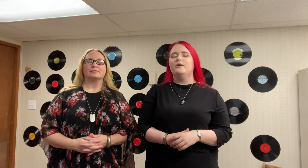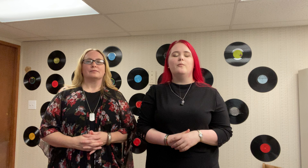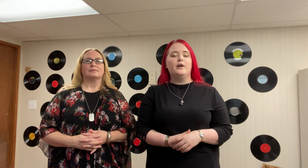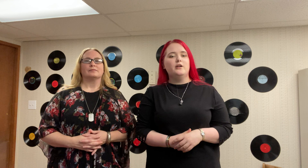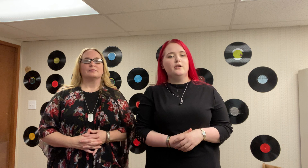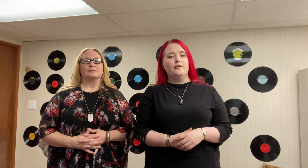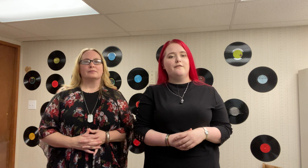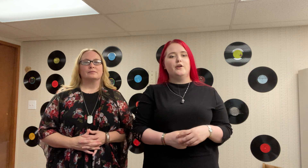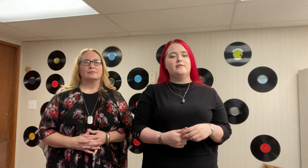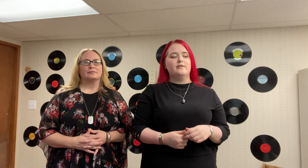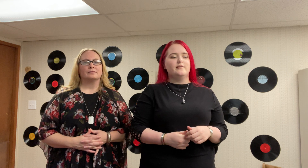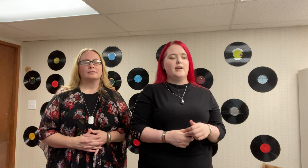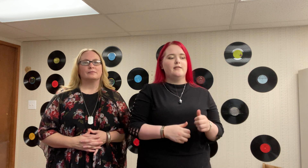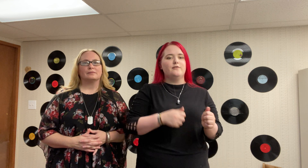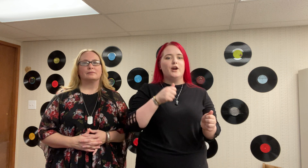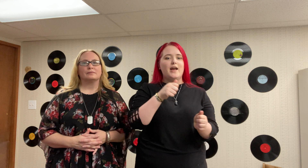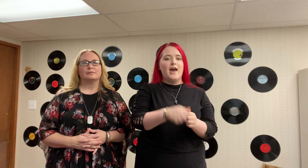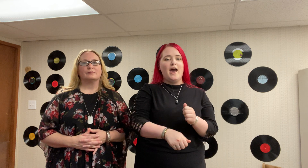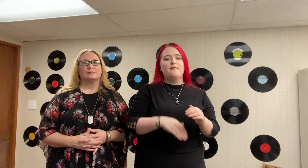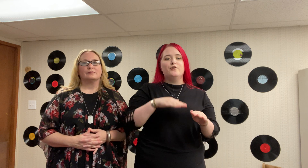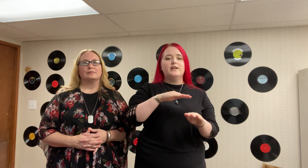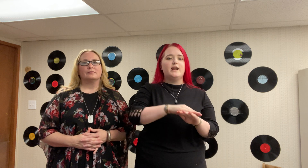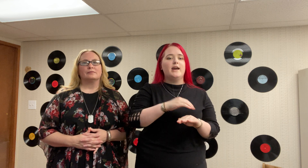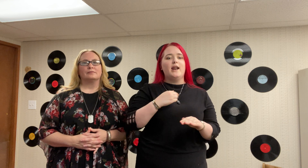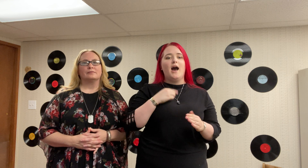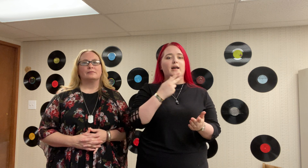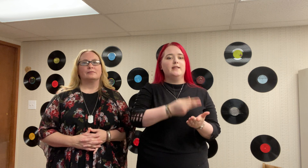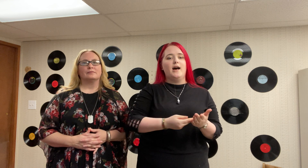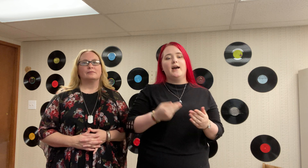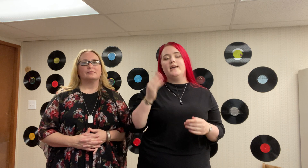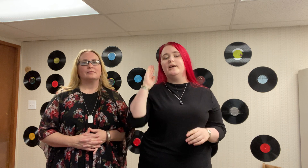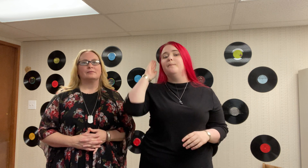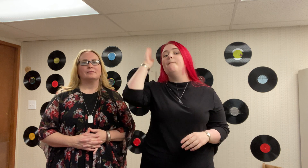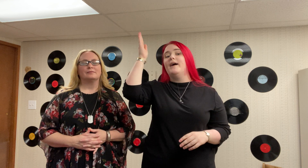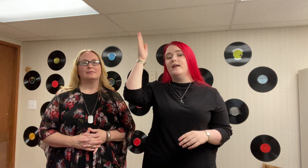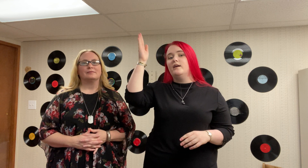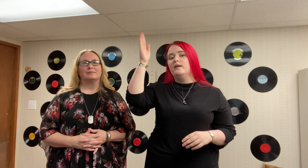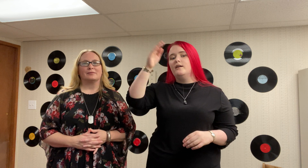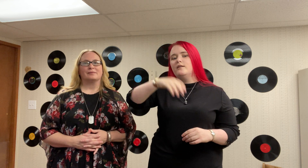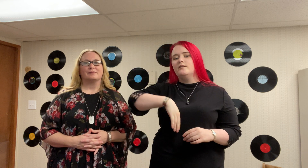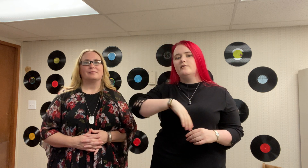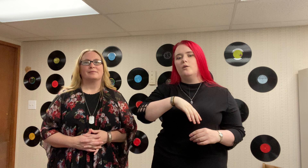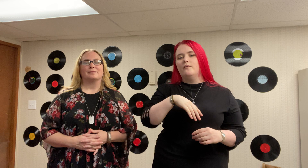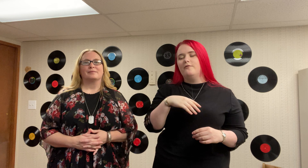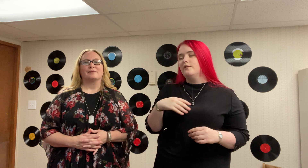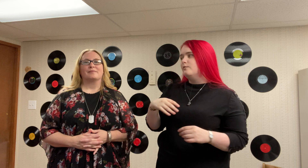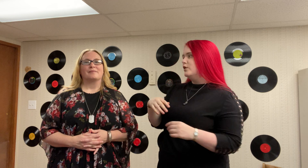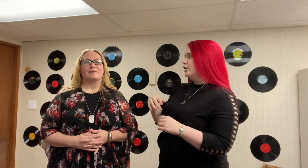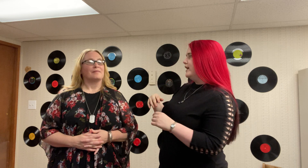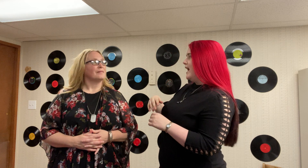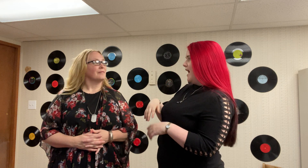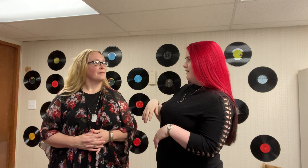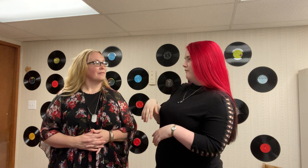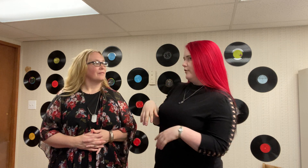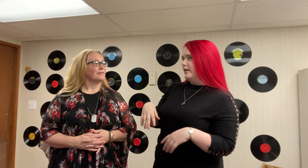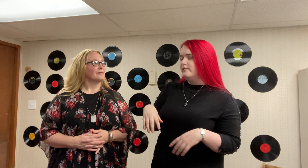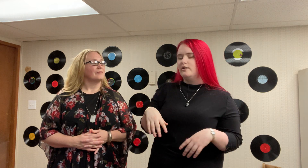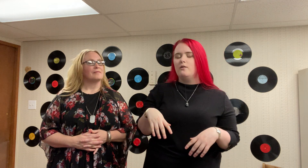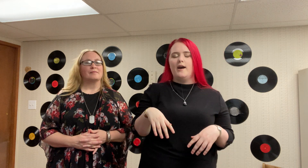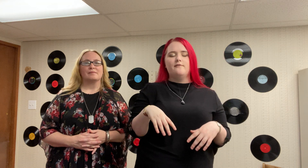going to learn first the signs for every night I lie in bed. So first we're learning every. So